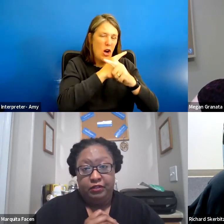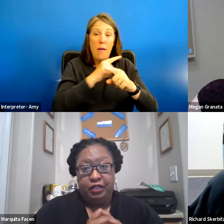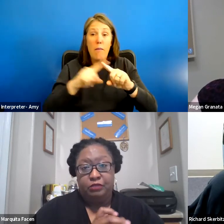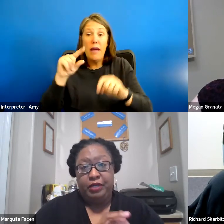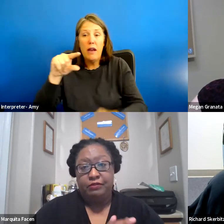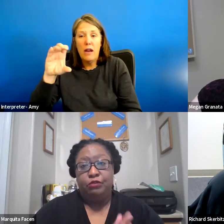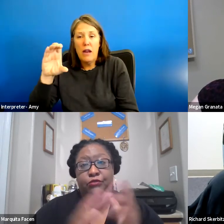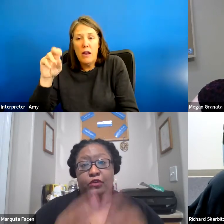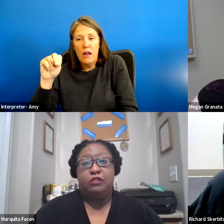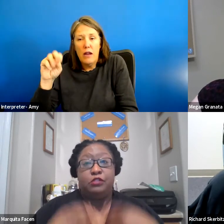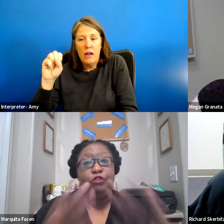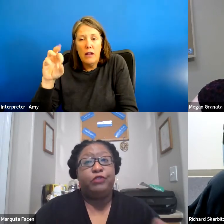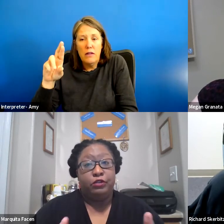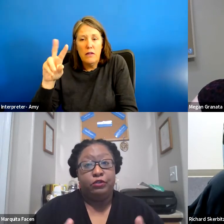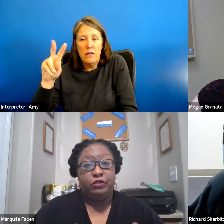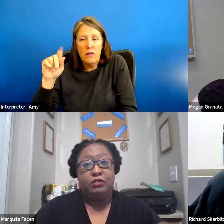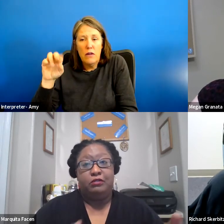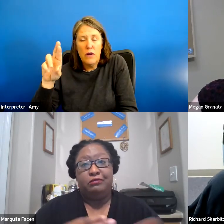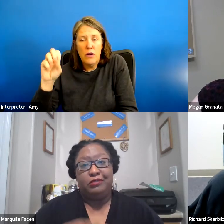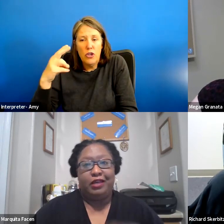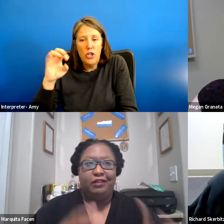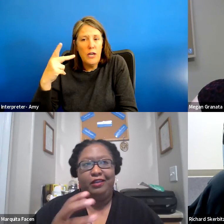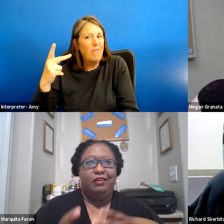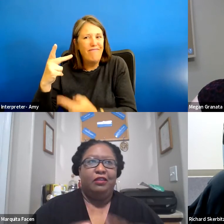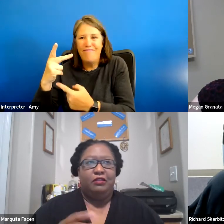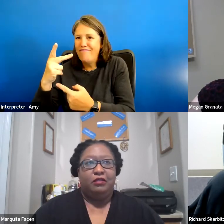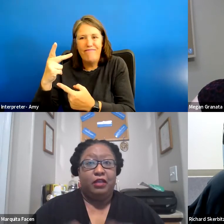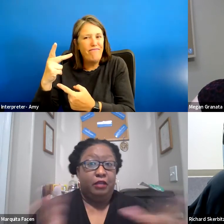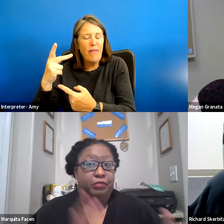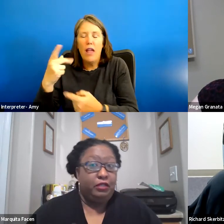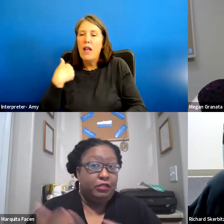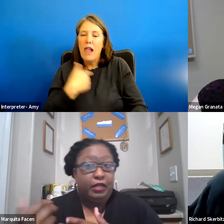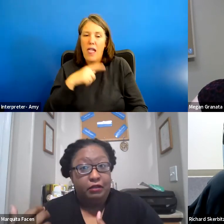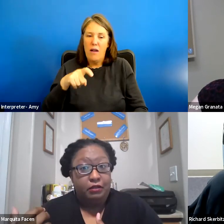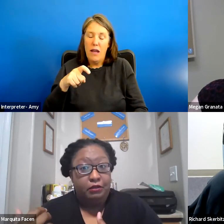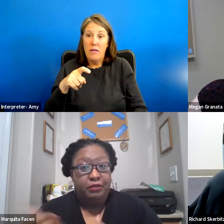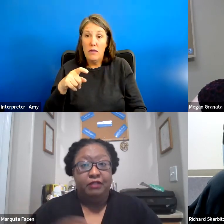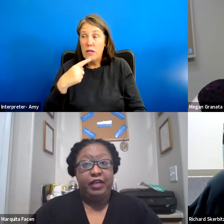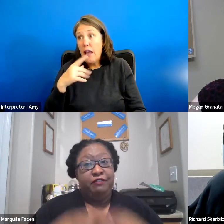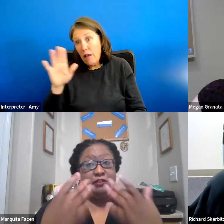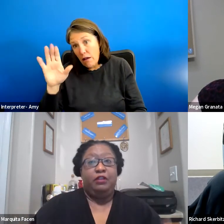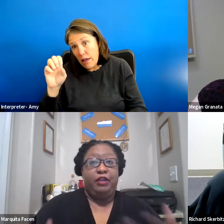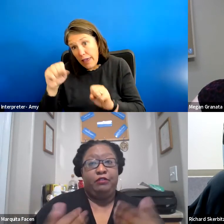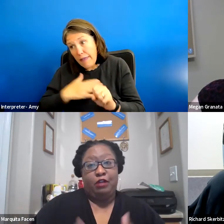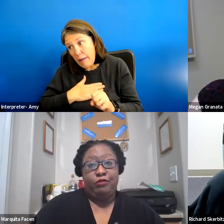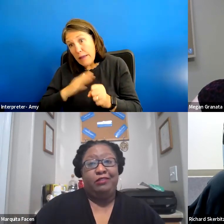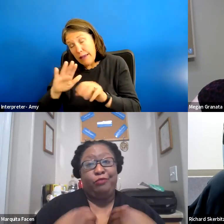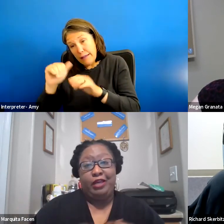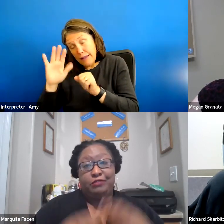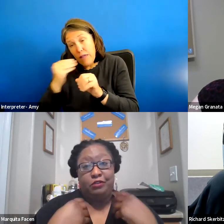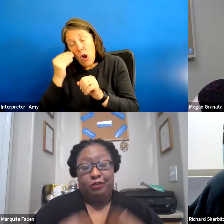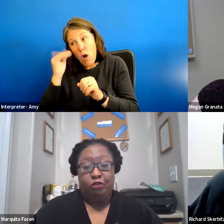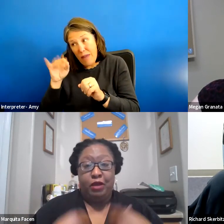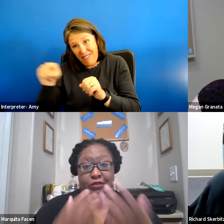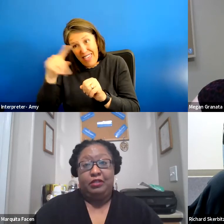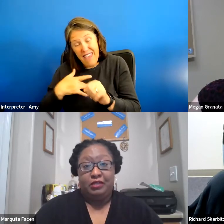conservatorship, because we have to go through their conservator in order to kind of like, can they please get out of the home? And if they feel that they're not ready, then we